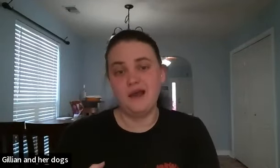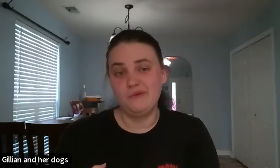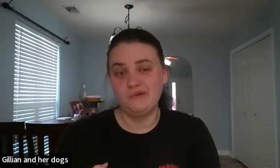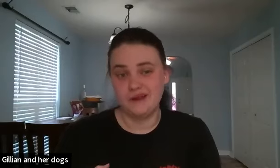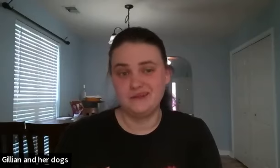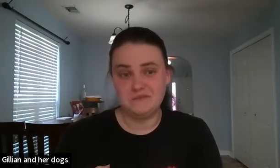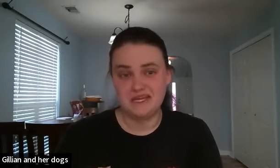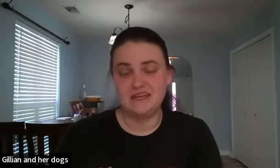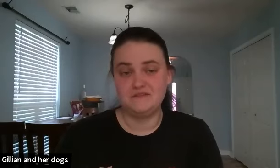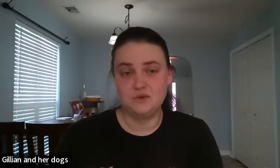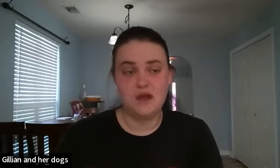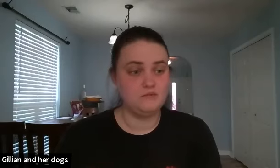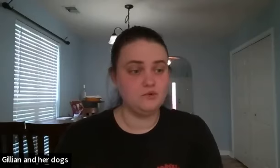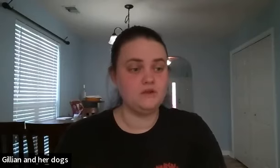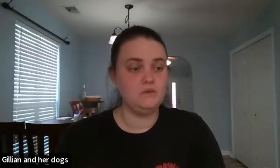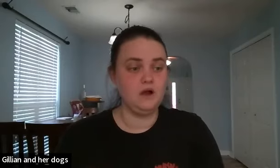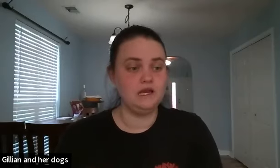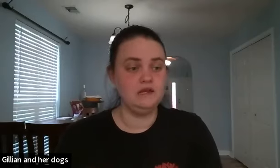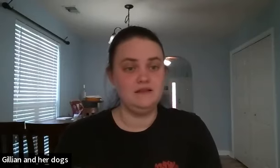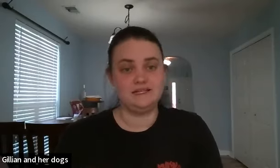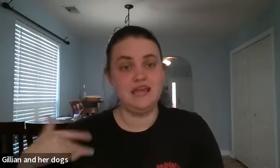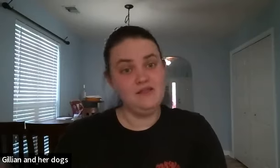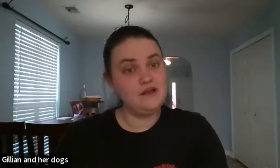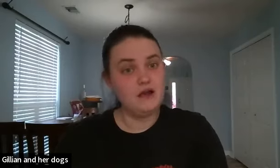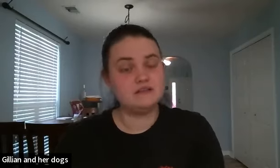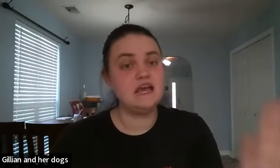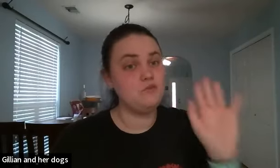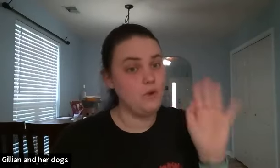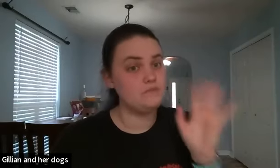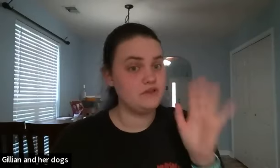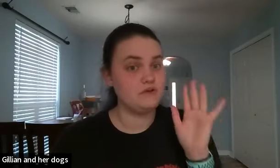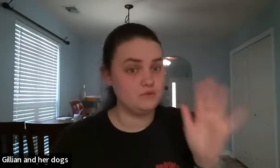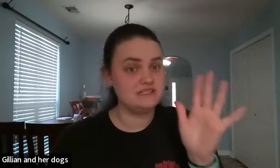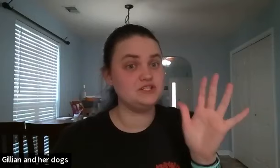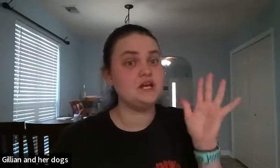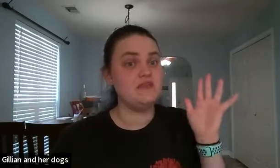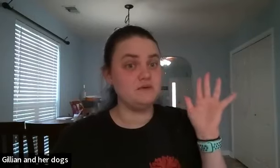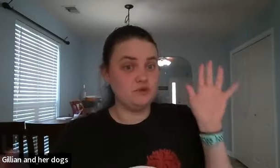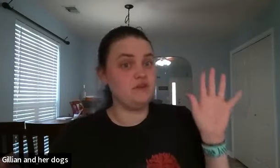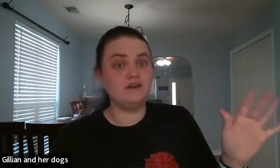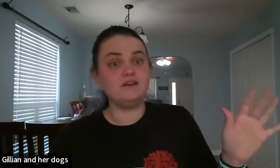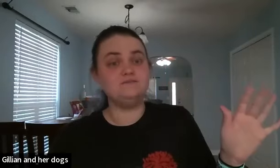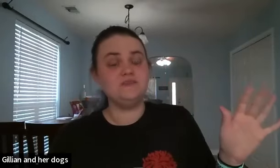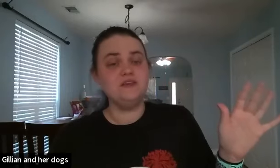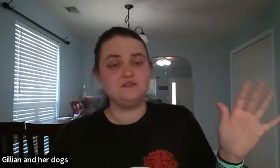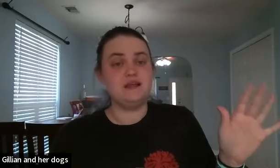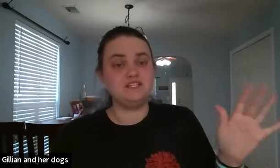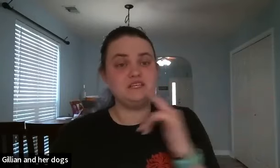I will recommend if you have more than one, like, see, I luck out because I have one brother and one sister and they're both younger. So I can just say